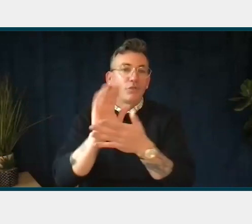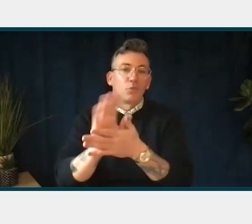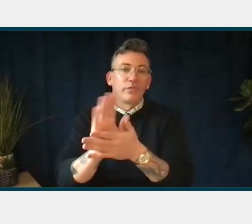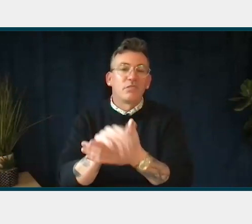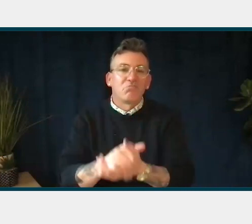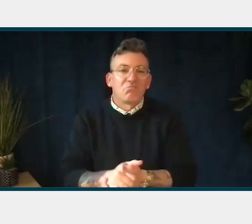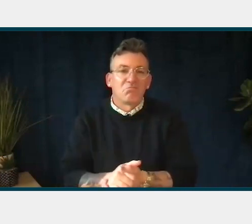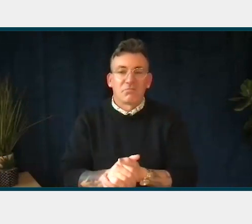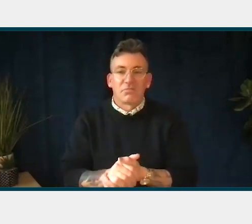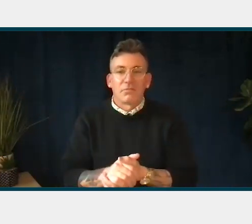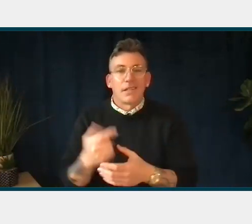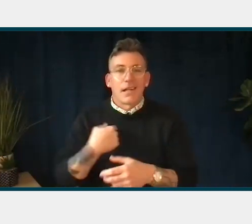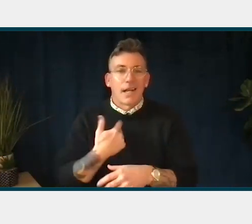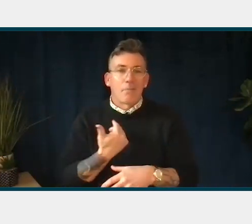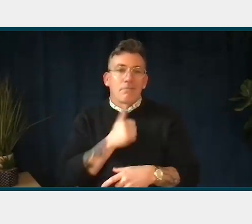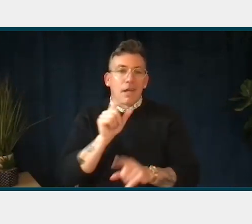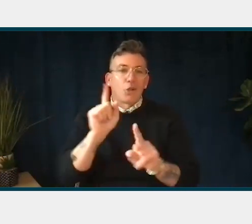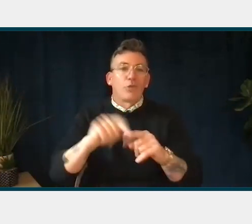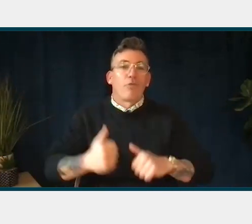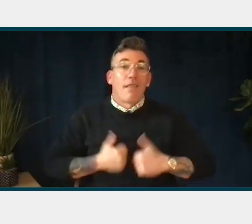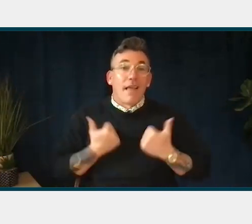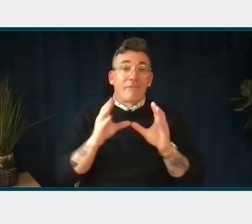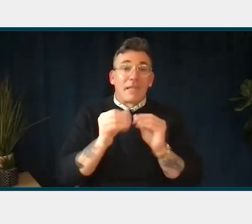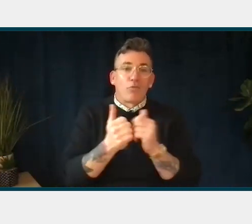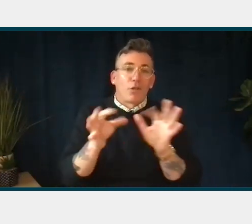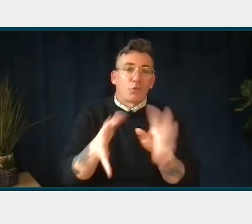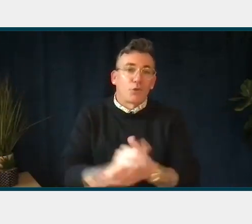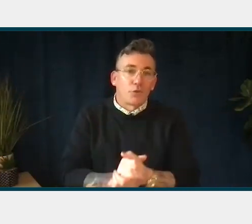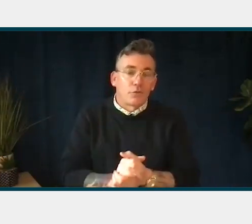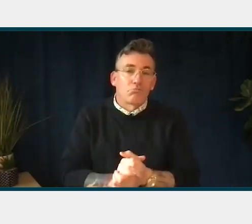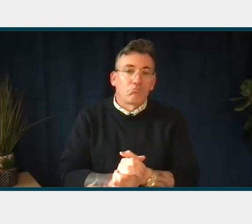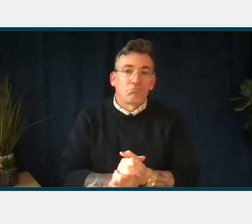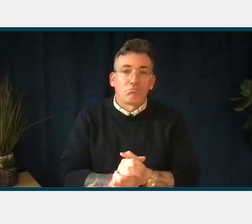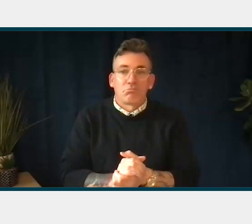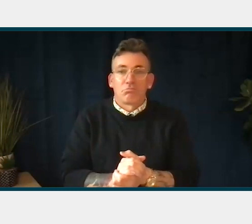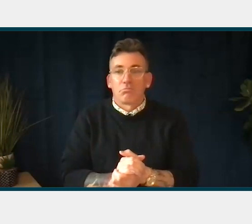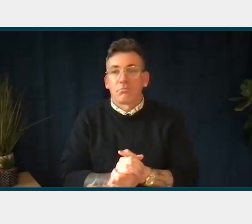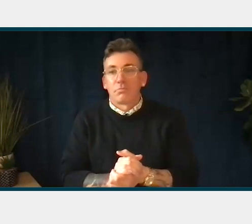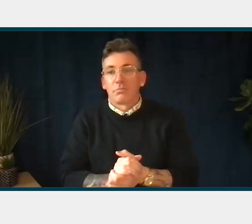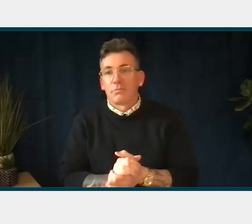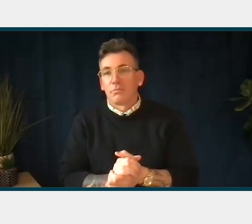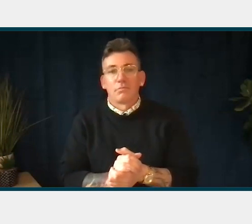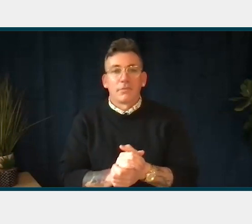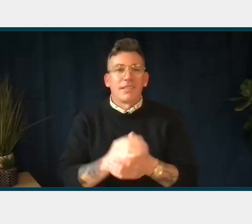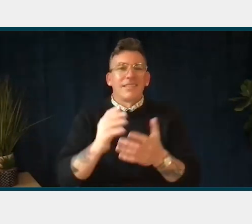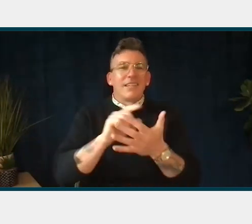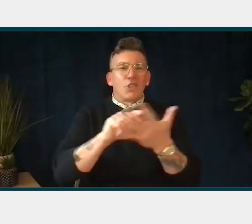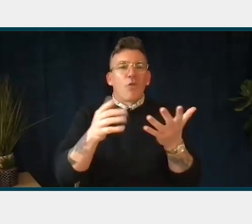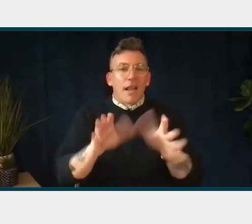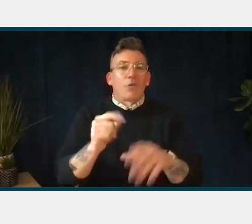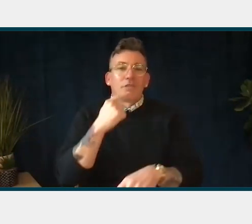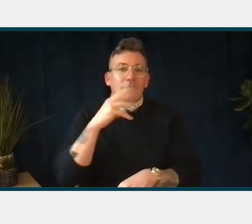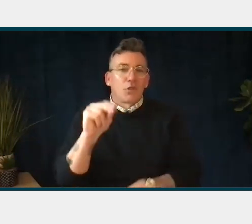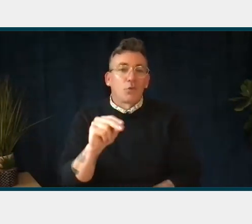I'm not going to movies that don't have open captions. I'm not going to an in-person meeting without interpreters in the